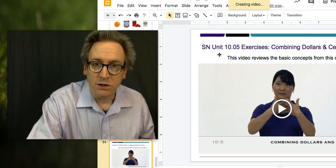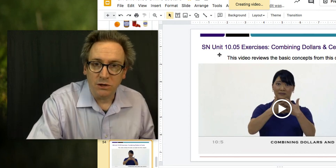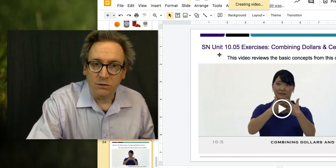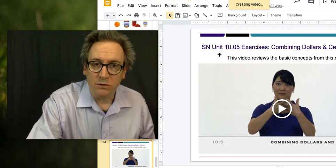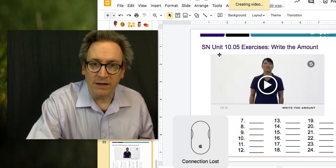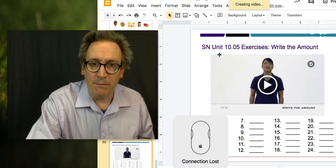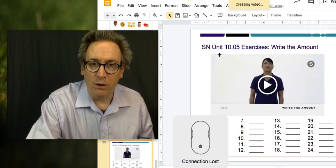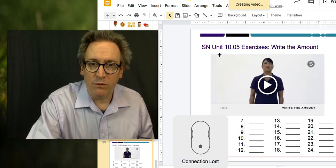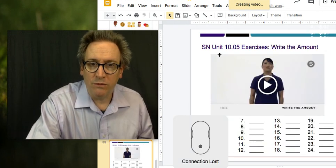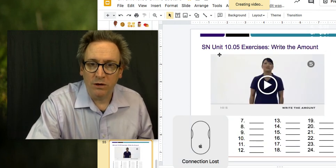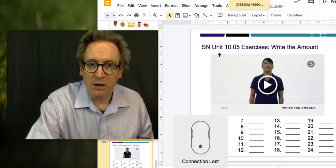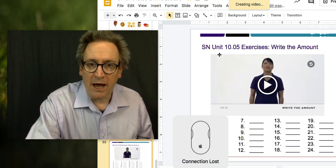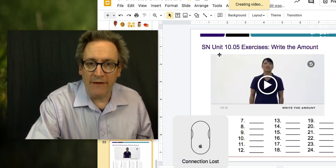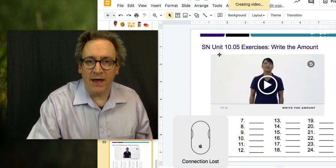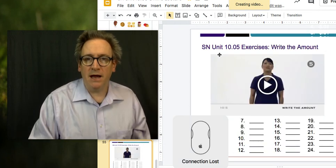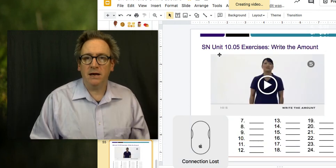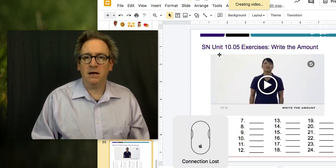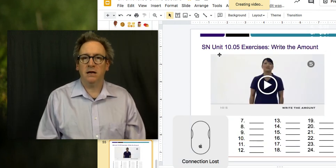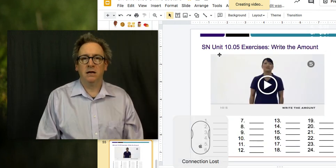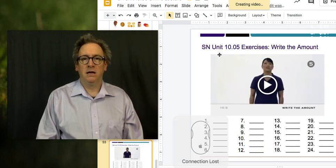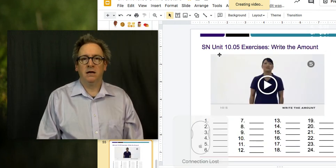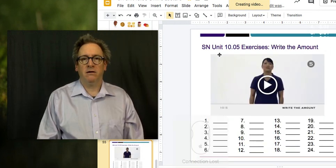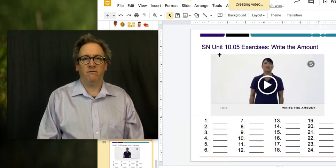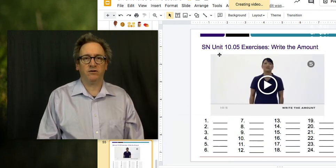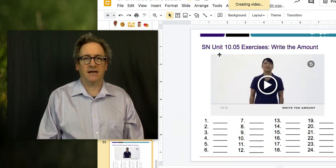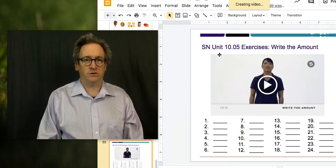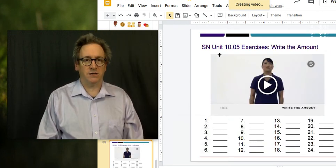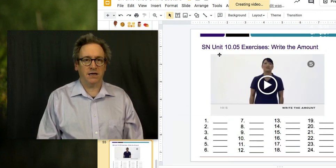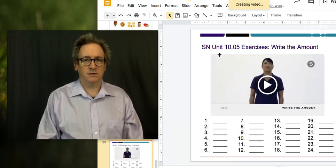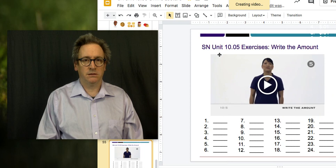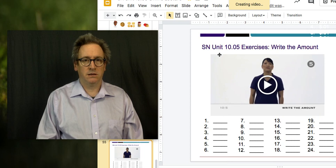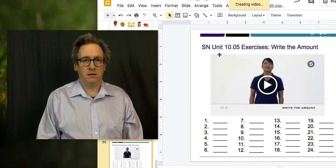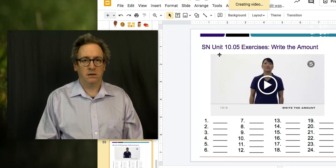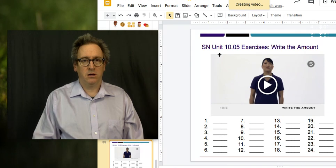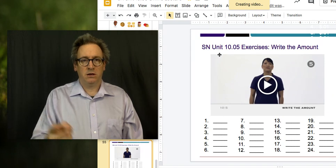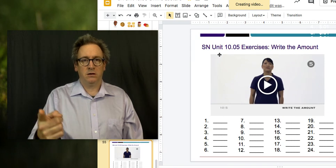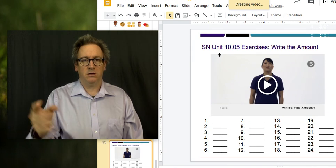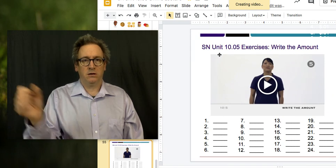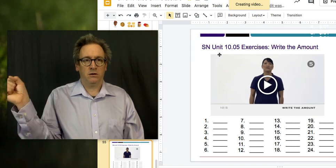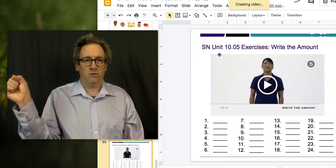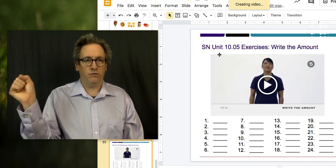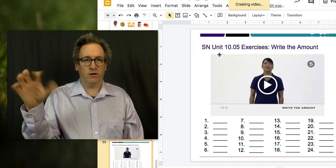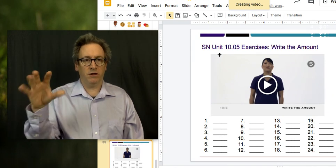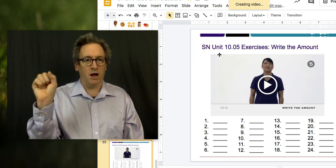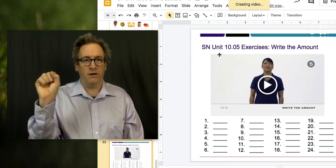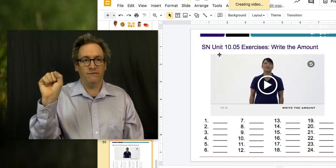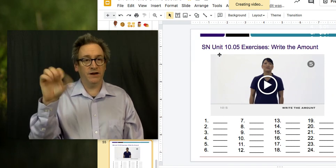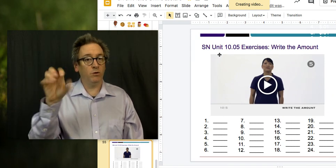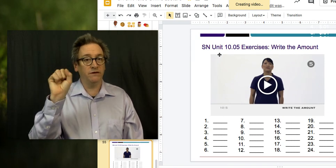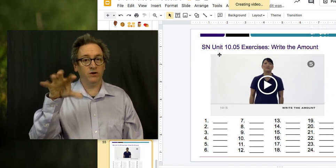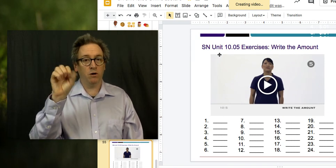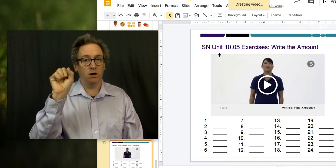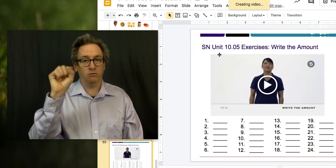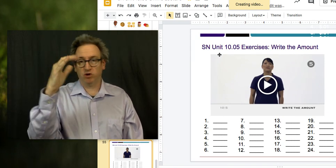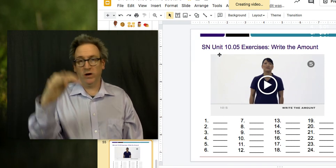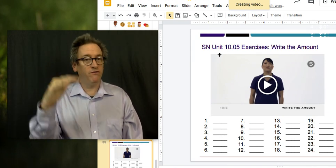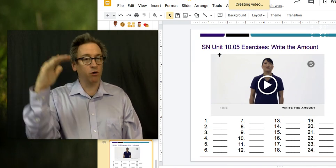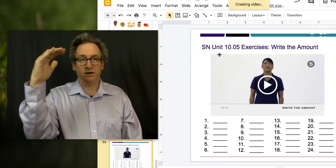So you get them both. And then, first exercise. The video will give